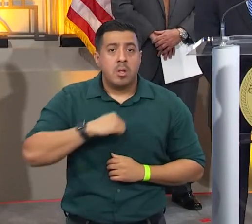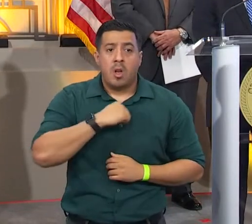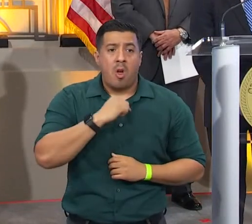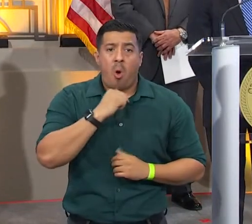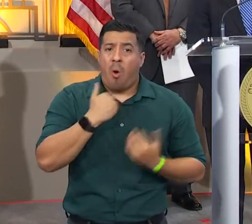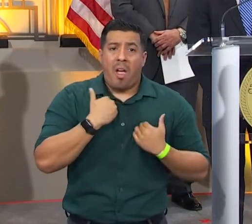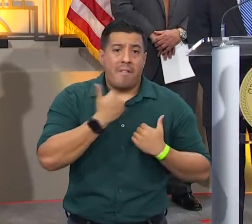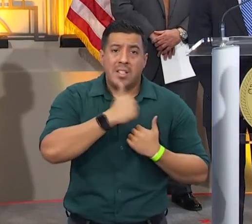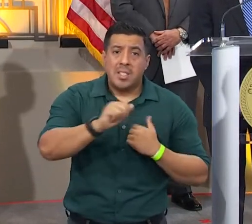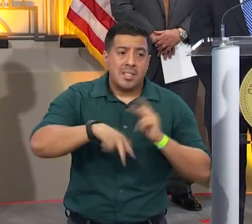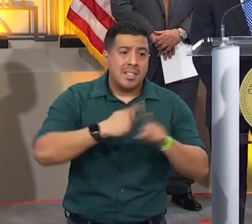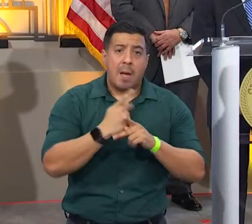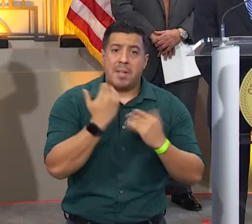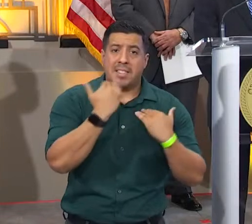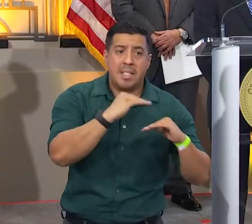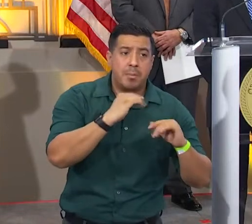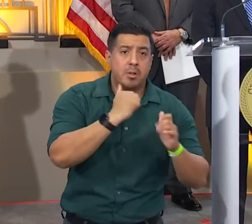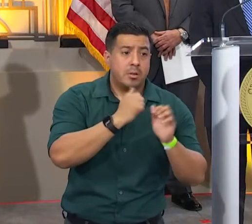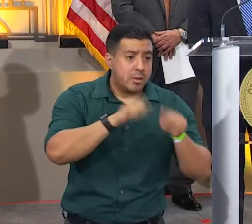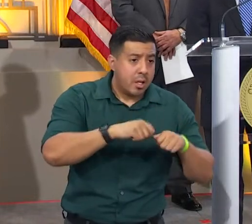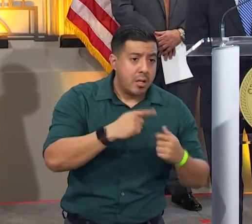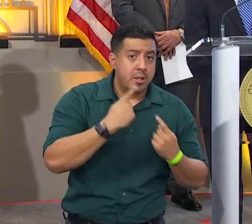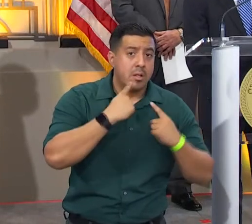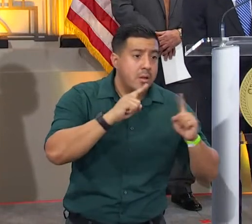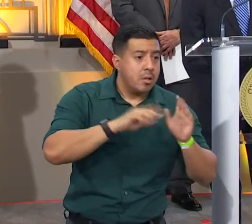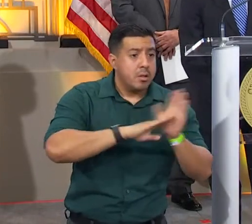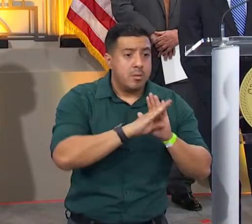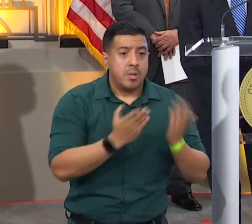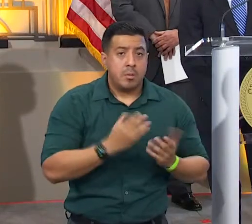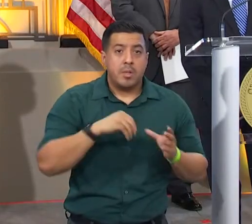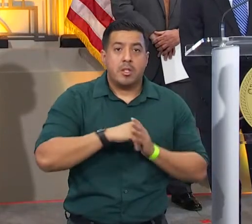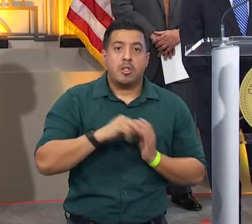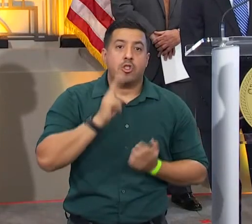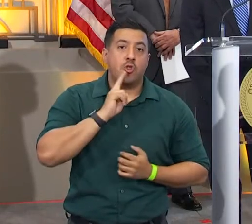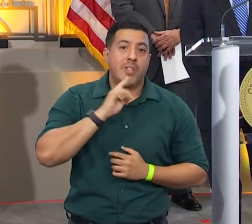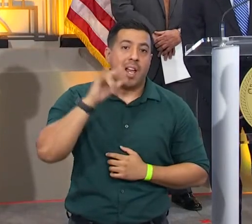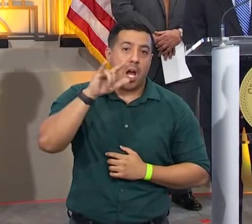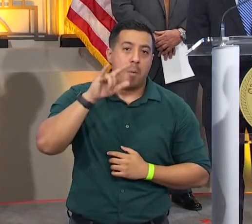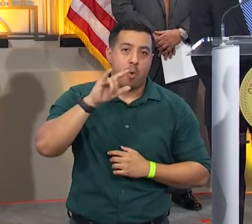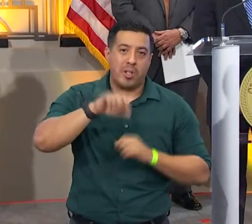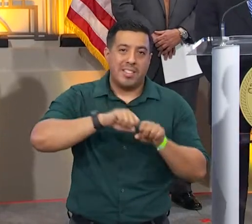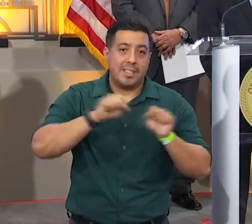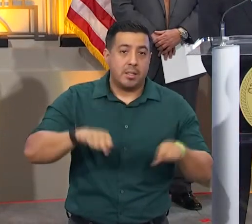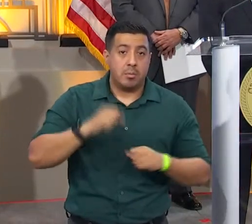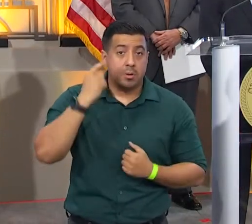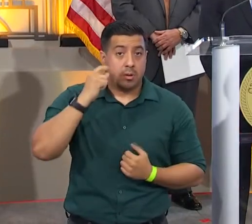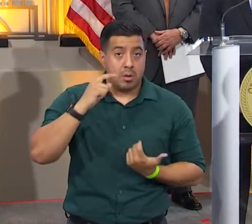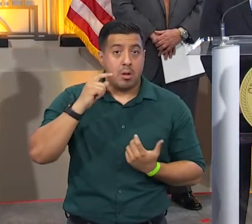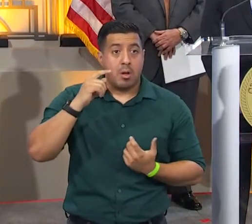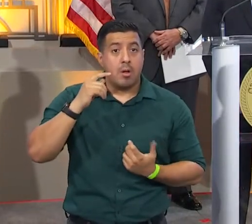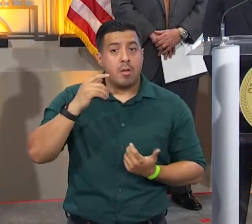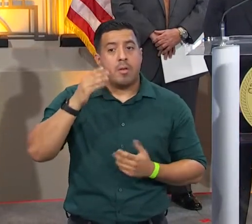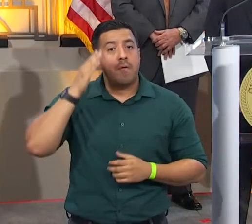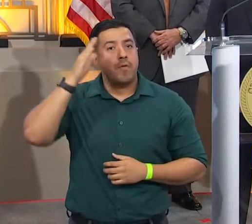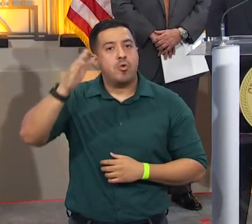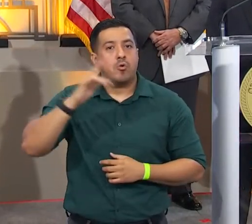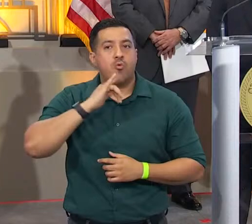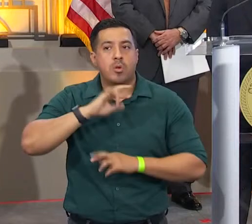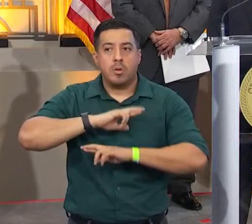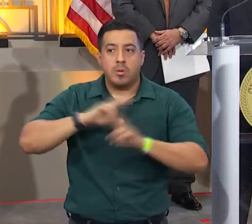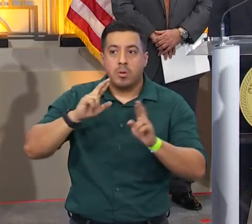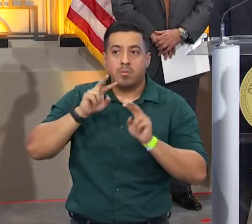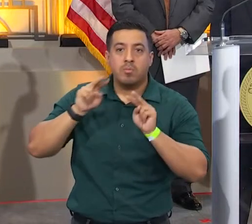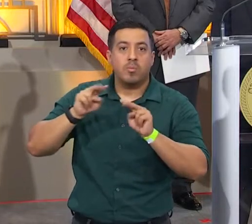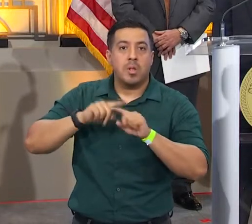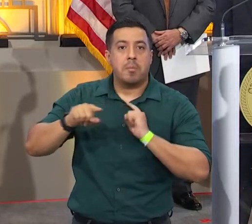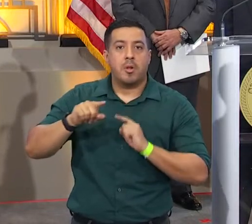limit to what can be accomplished, what can be developed at the Houston Airport System. And the future is not only bright, the Houston Spaceport is